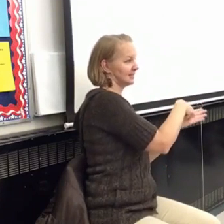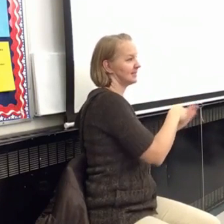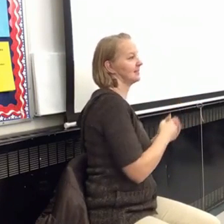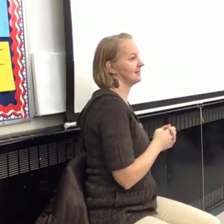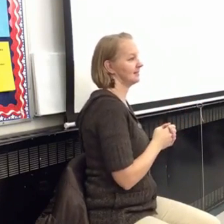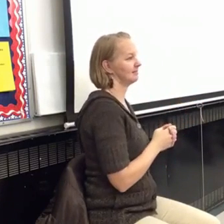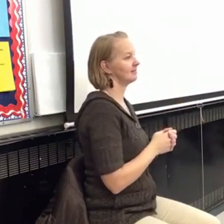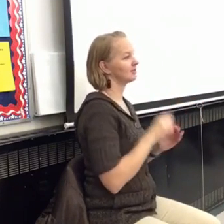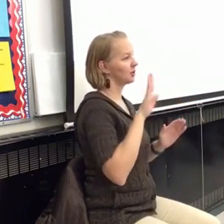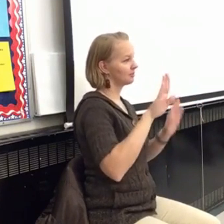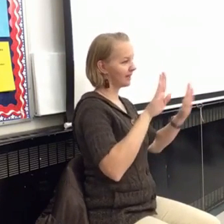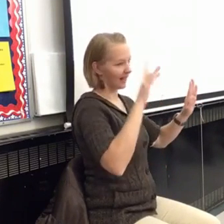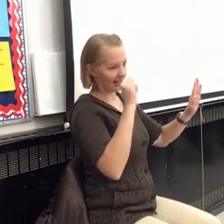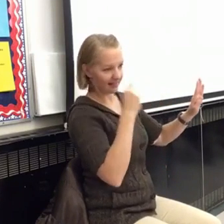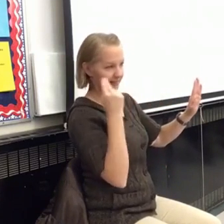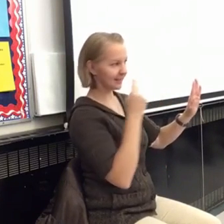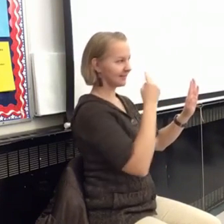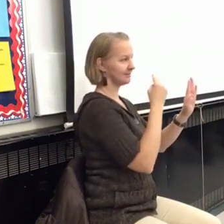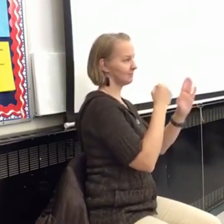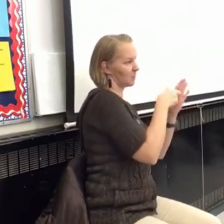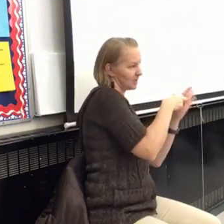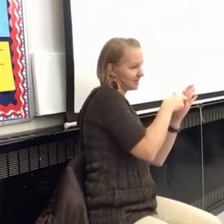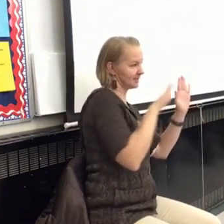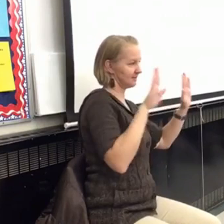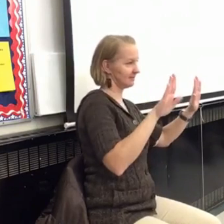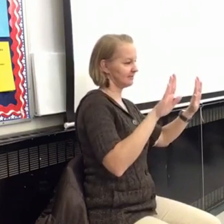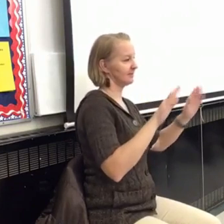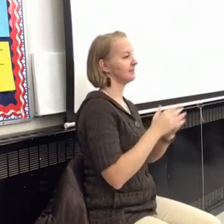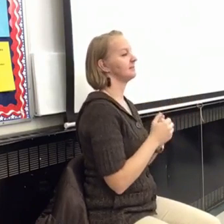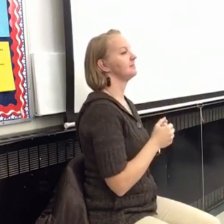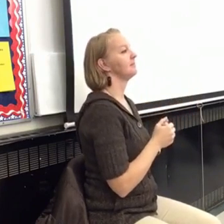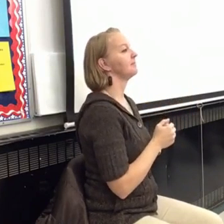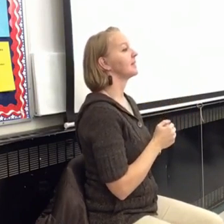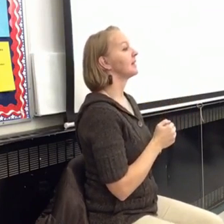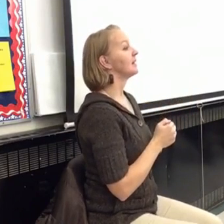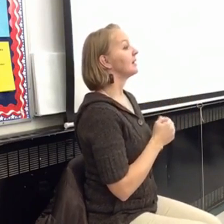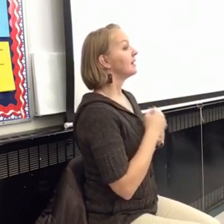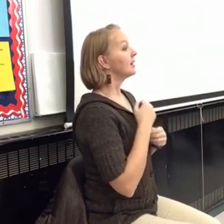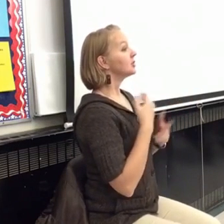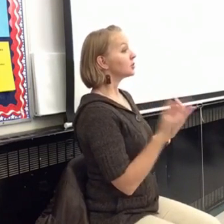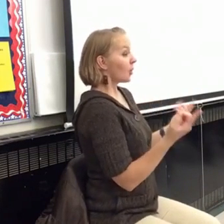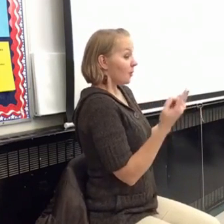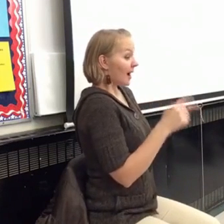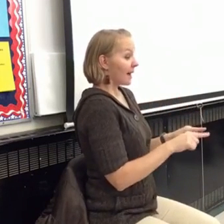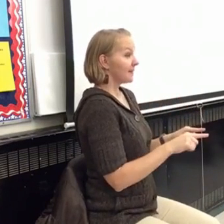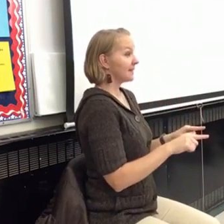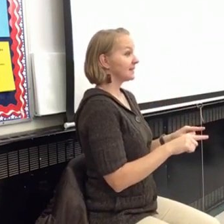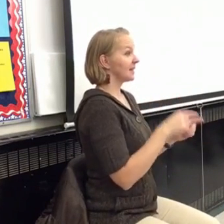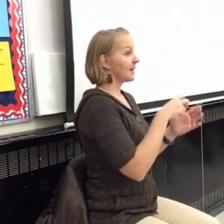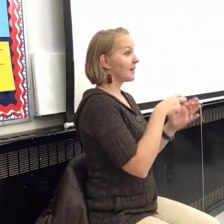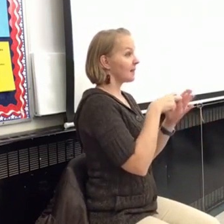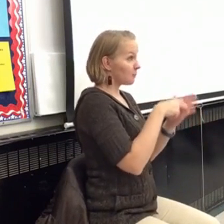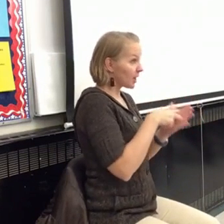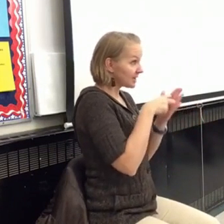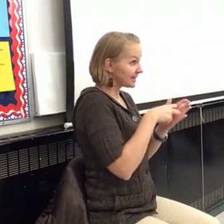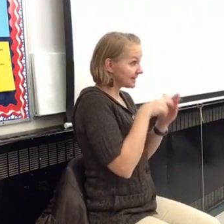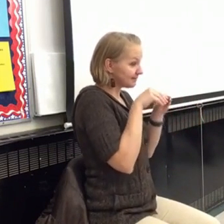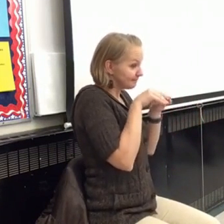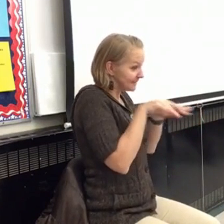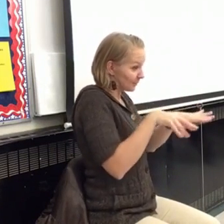Protestants. Now, the reason why, it's getting into the Protestant Reformation, is that what's going to happen is that the Protestantism is going to